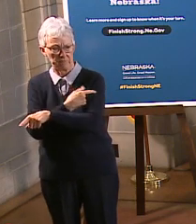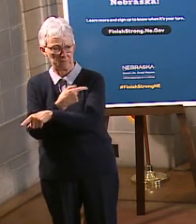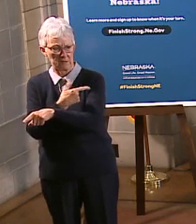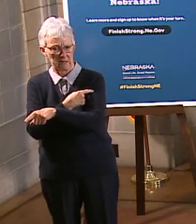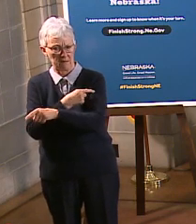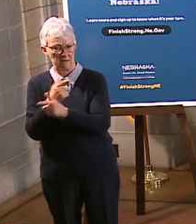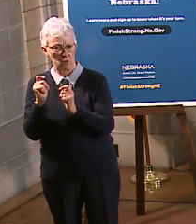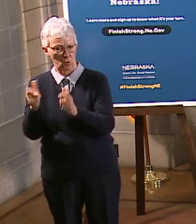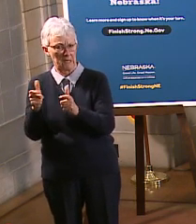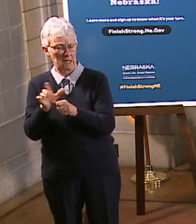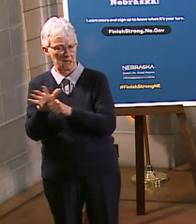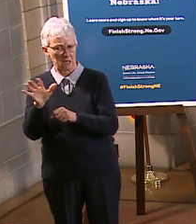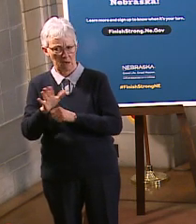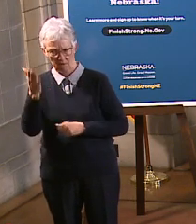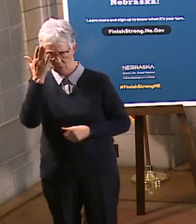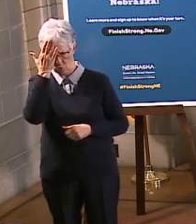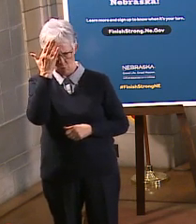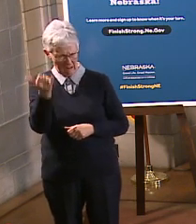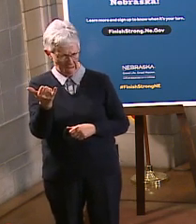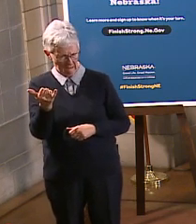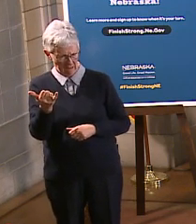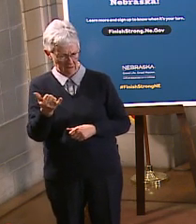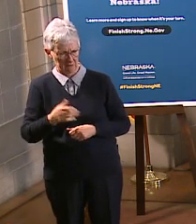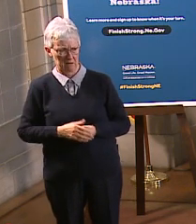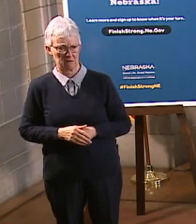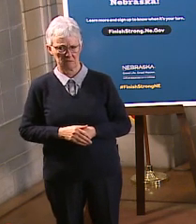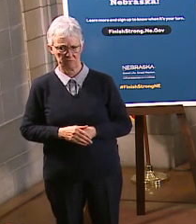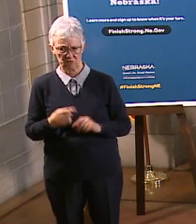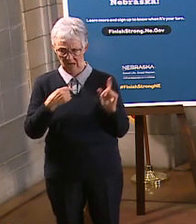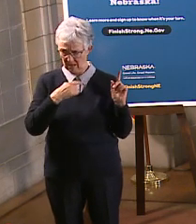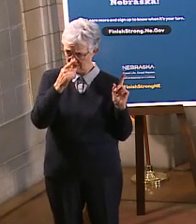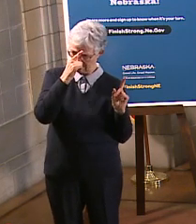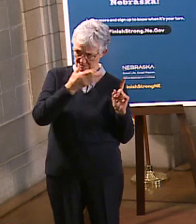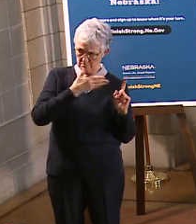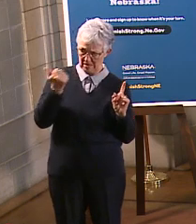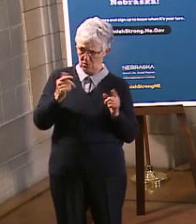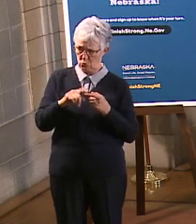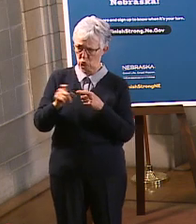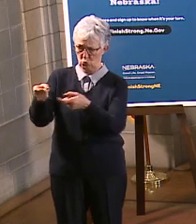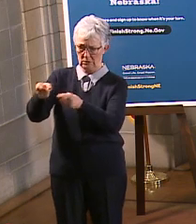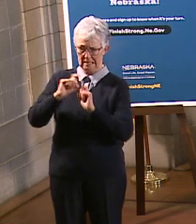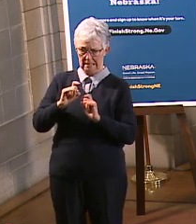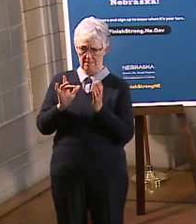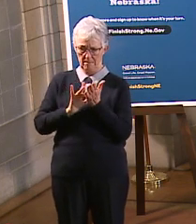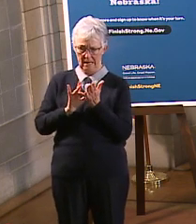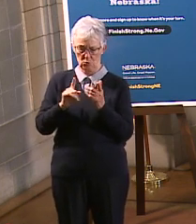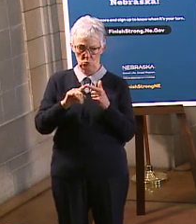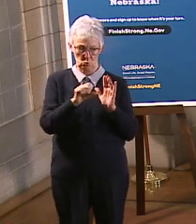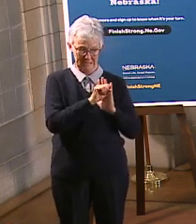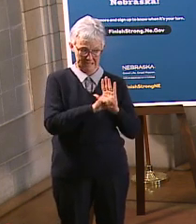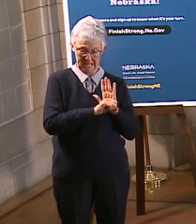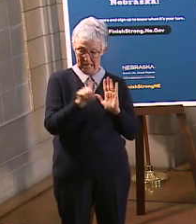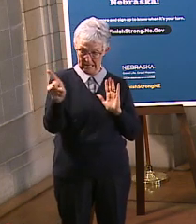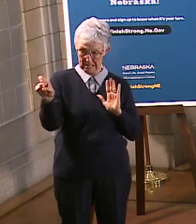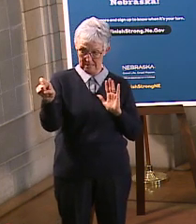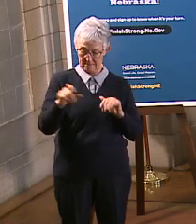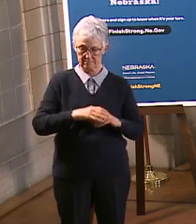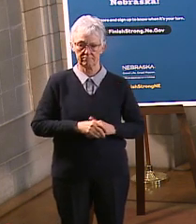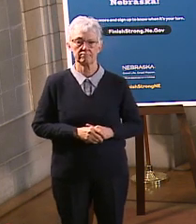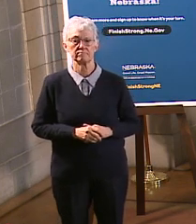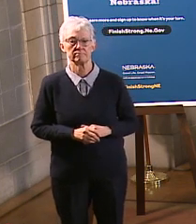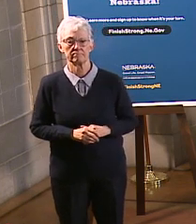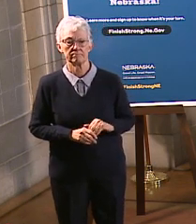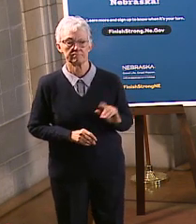we think that is? And then do I think it would be more efficient to give the vaccines to the state? So with regard